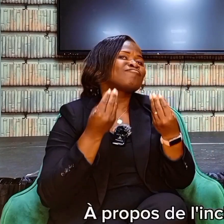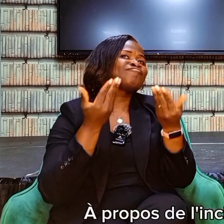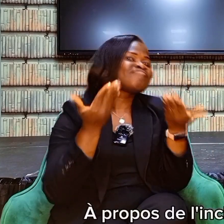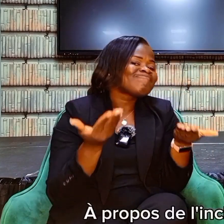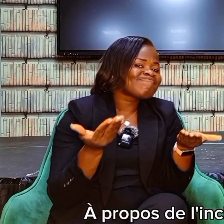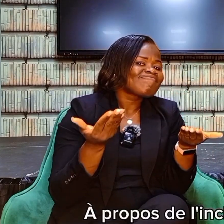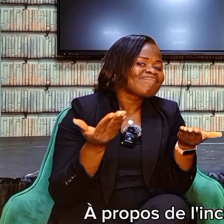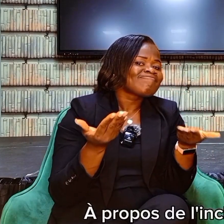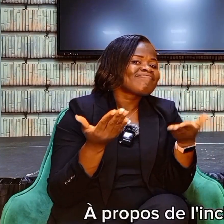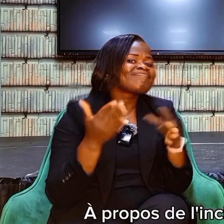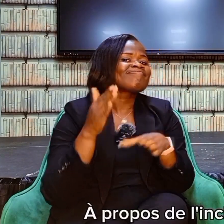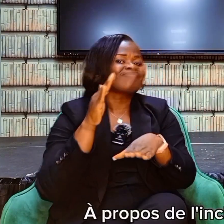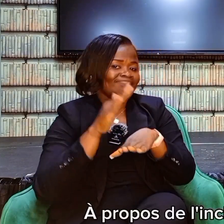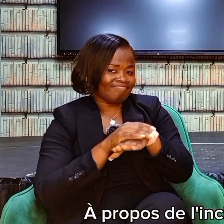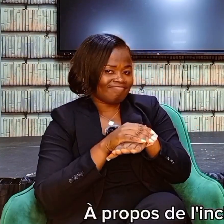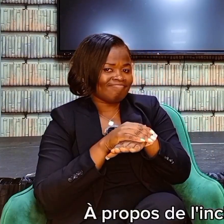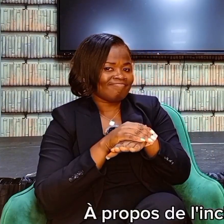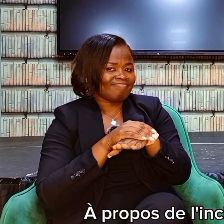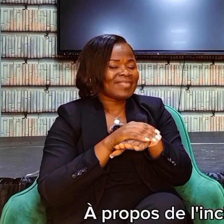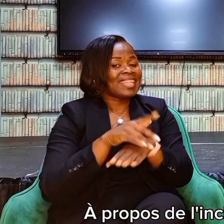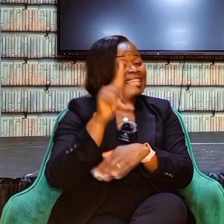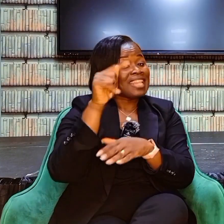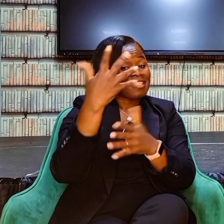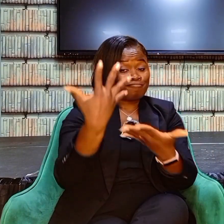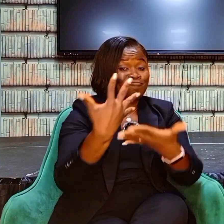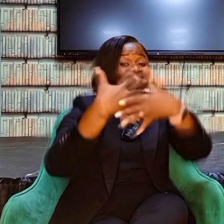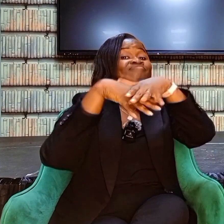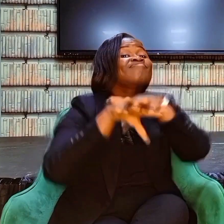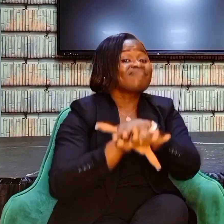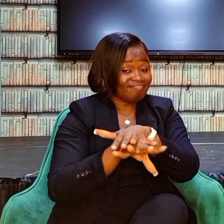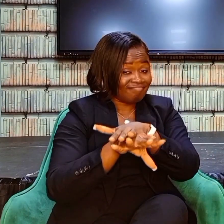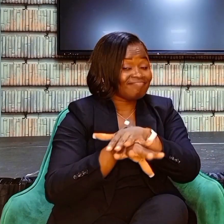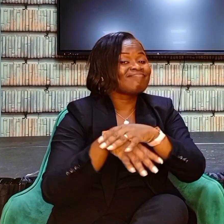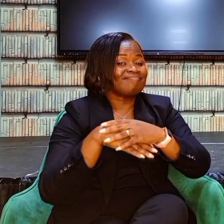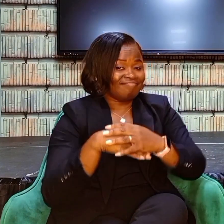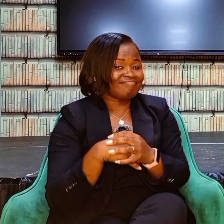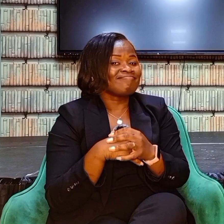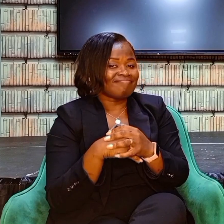about media inclusivity.